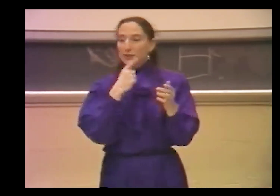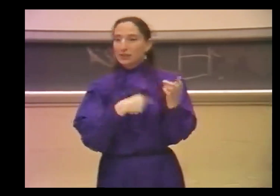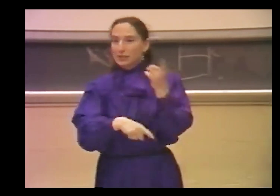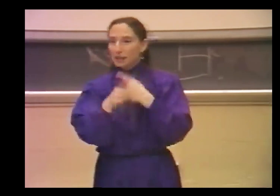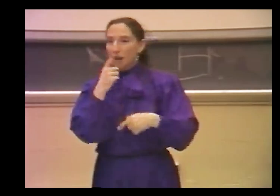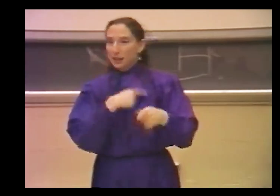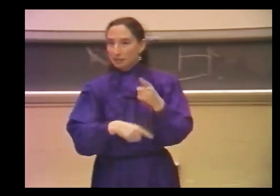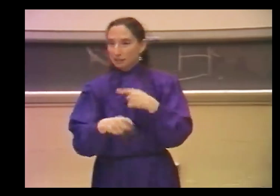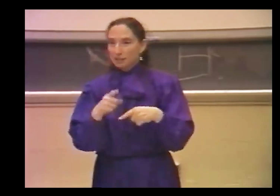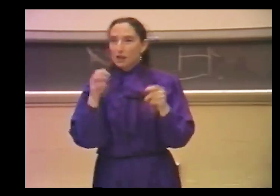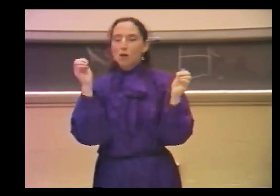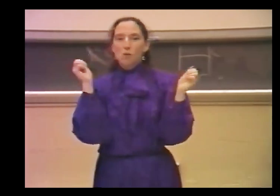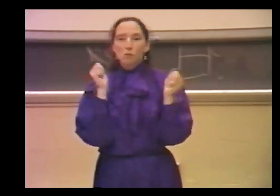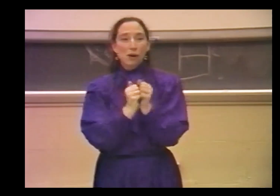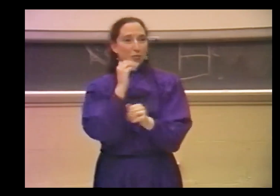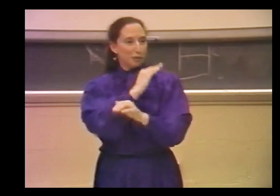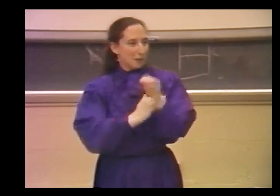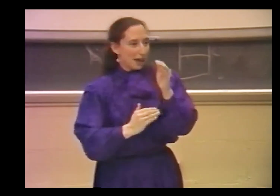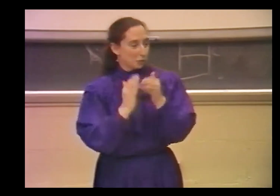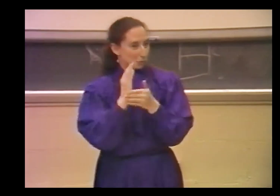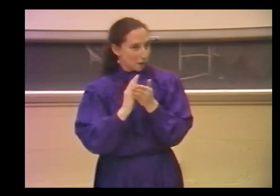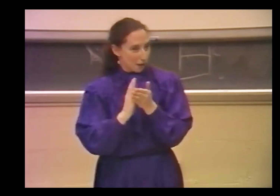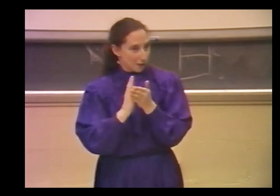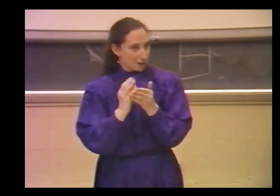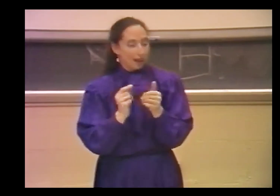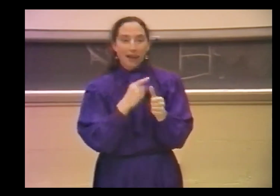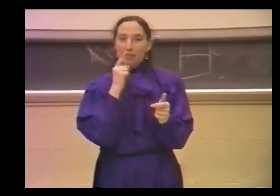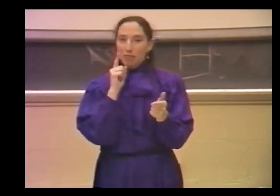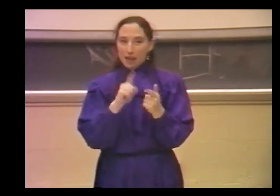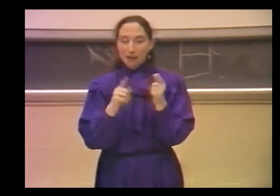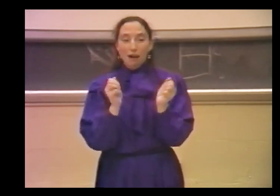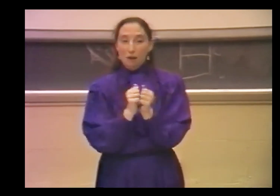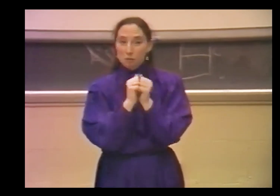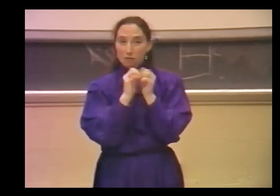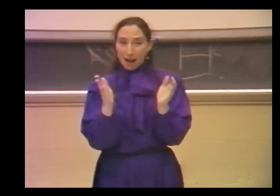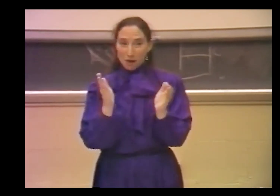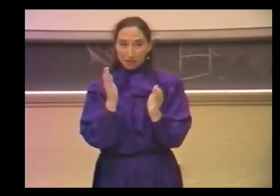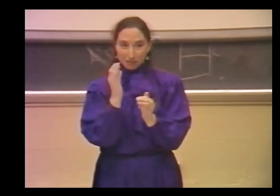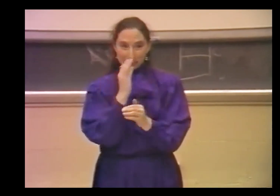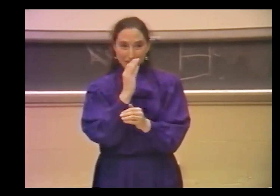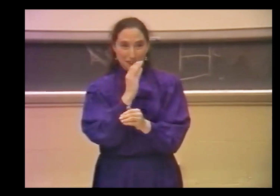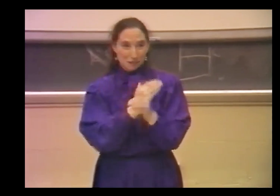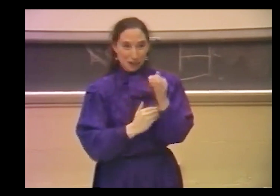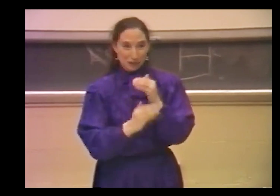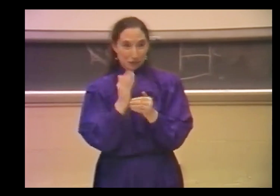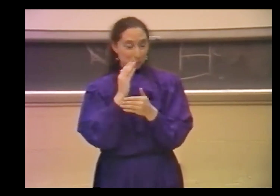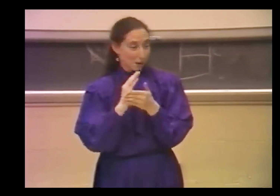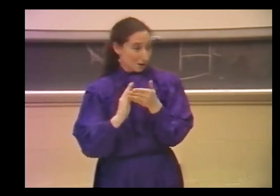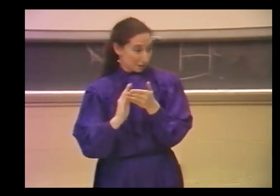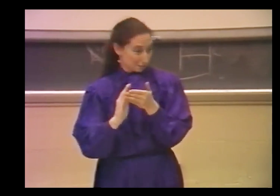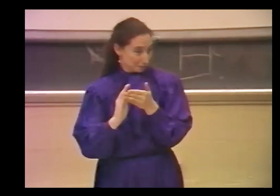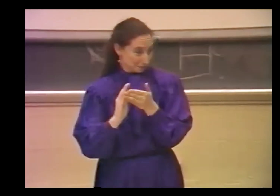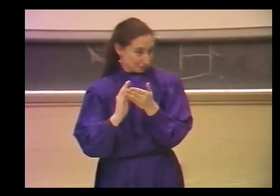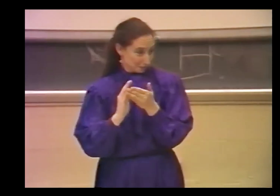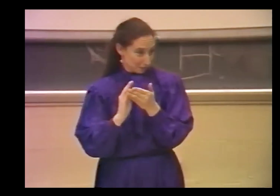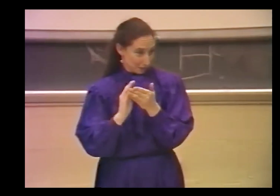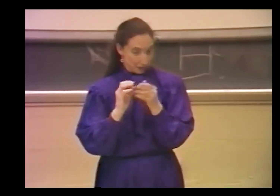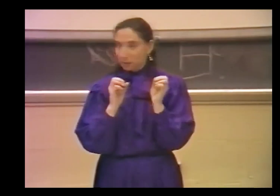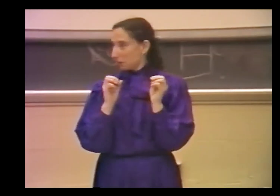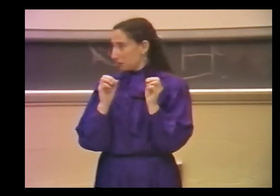the sign with the manual part and then without the manual part.